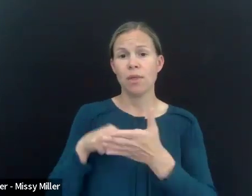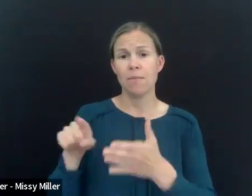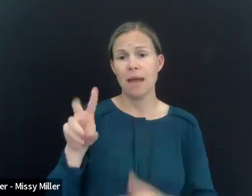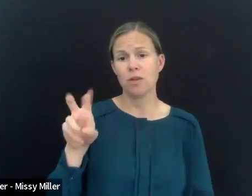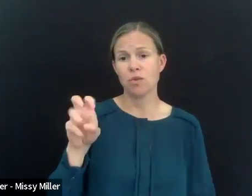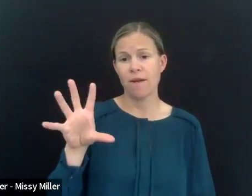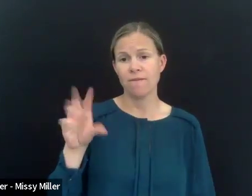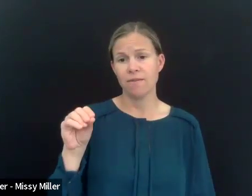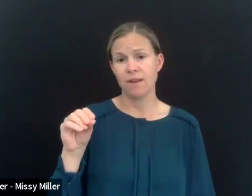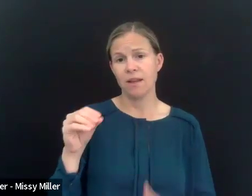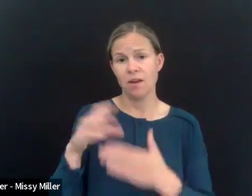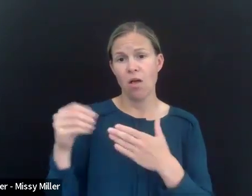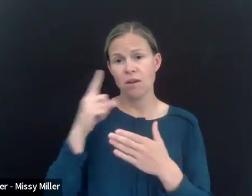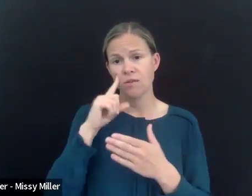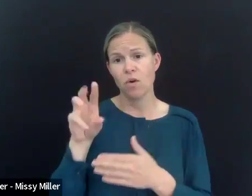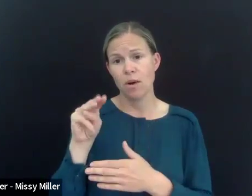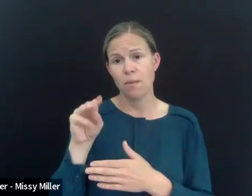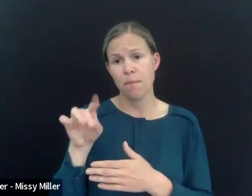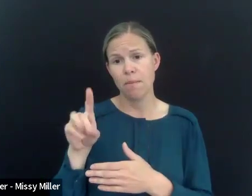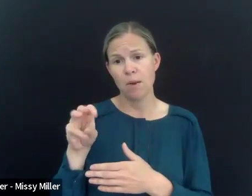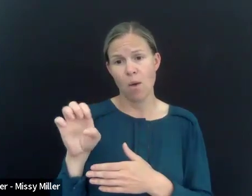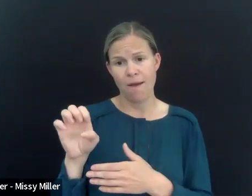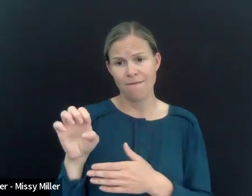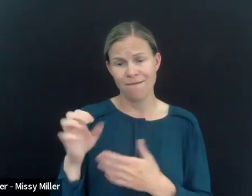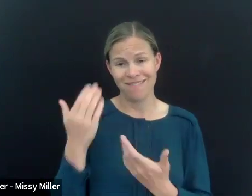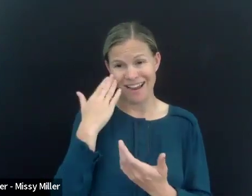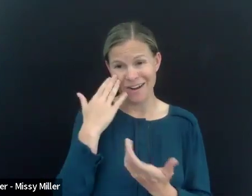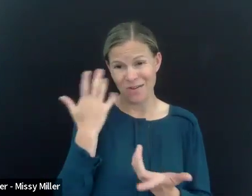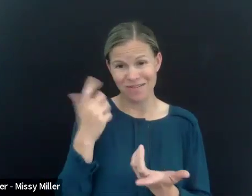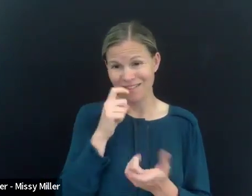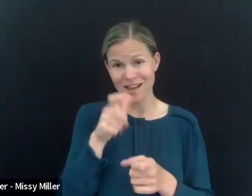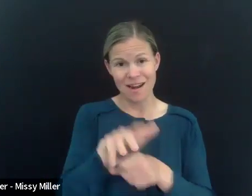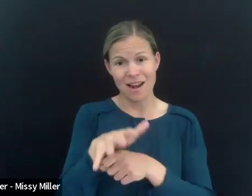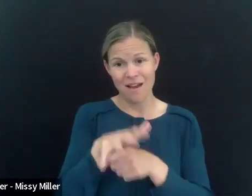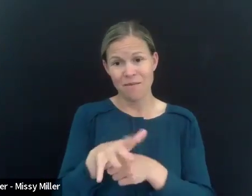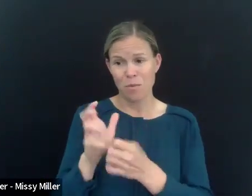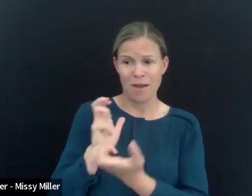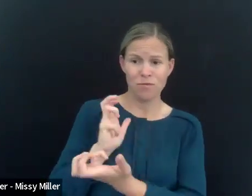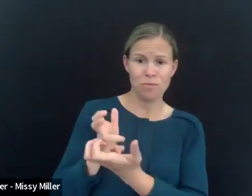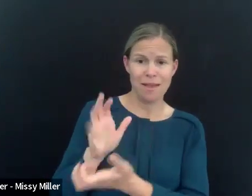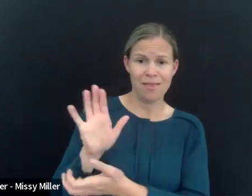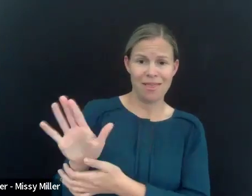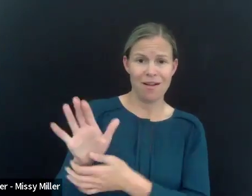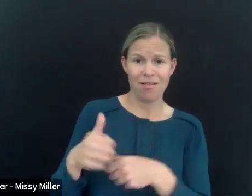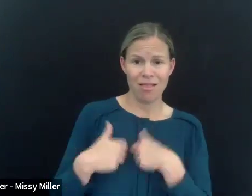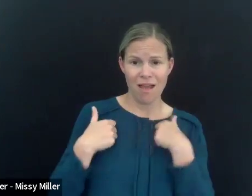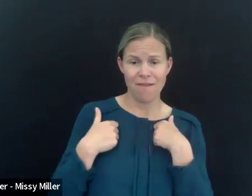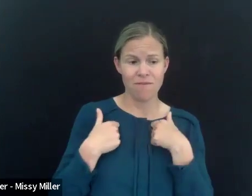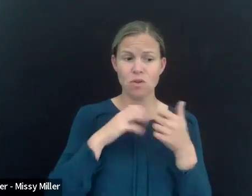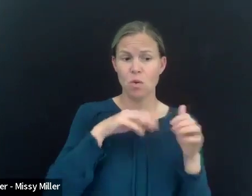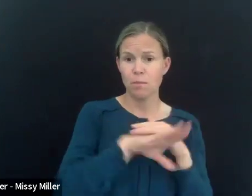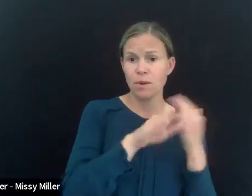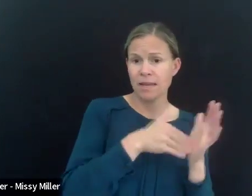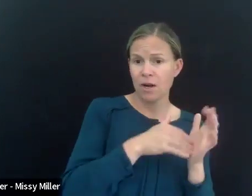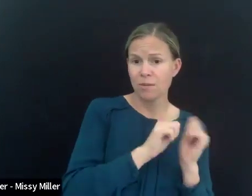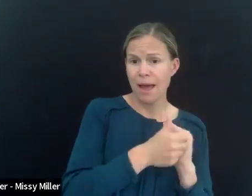that's not sustainable, right? But that's where people are. So we have to meet people where they're at. So we even have to think about, Yes, birth centers, but how are they going to pay for it?